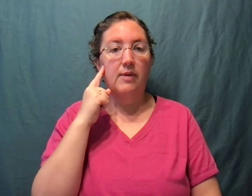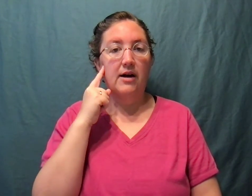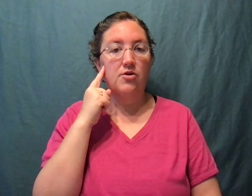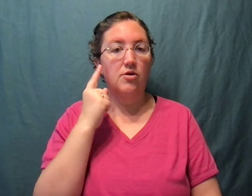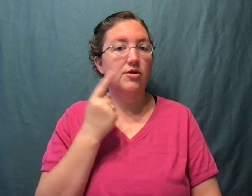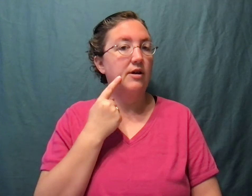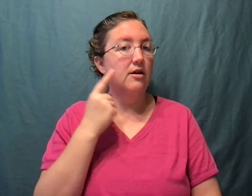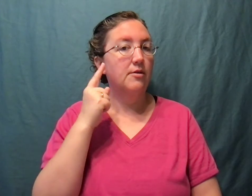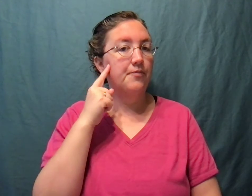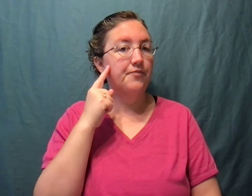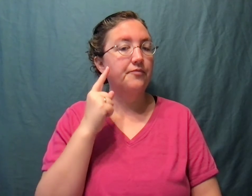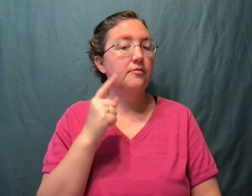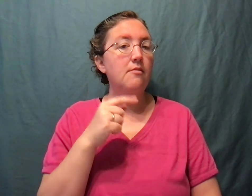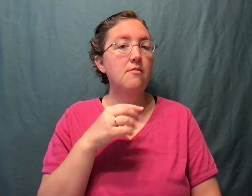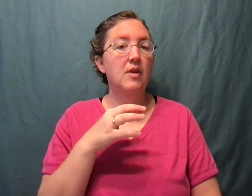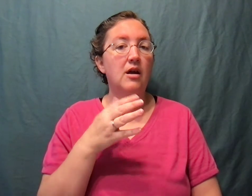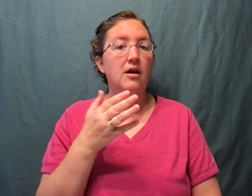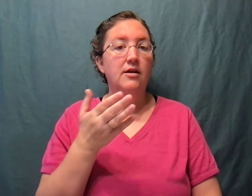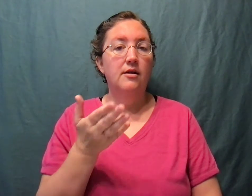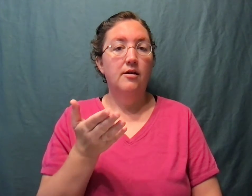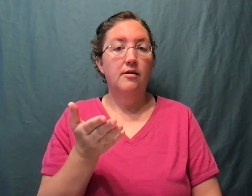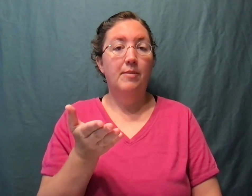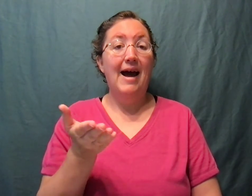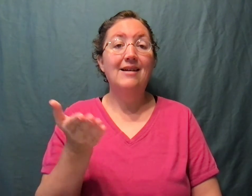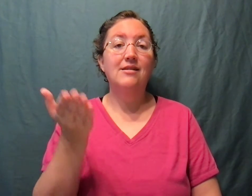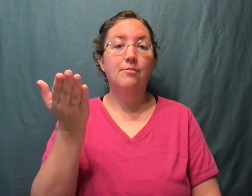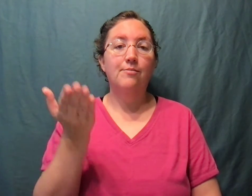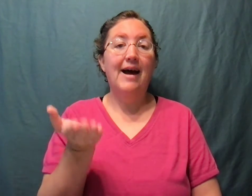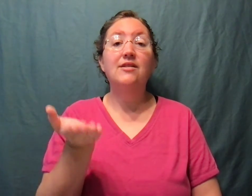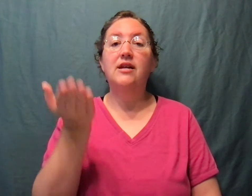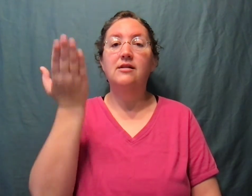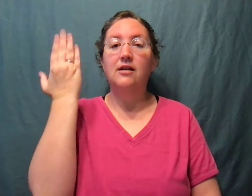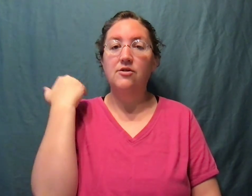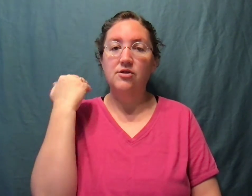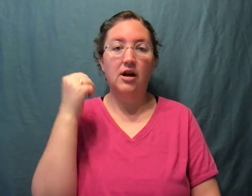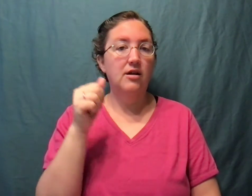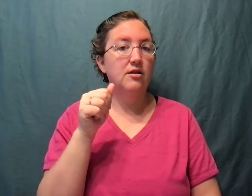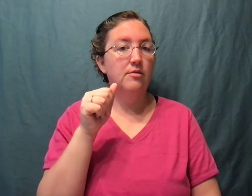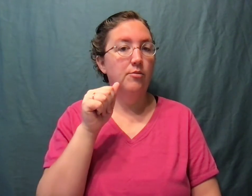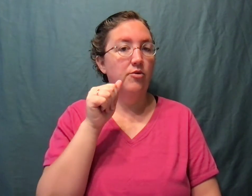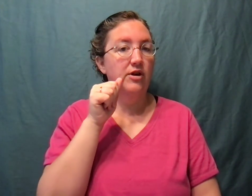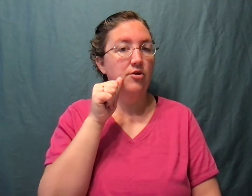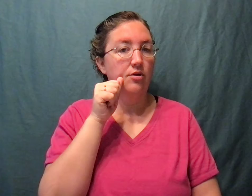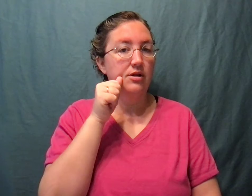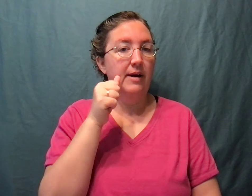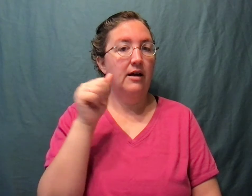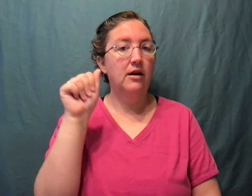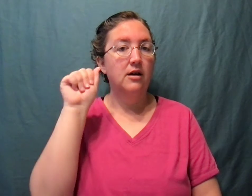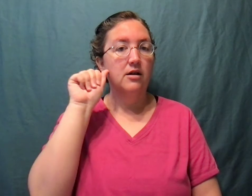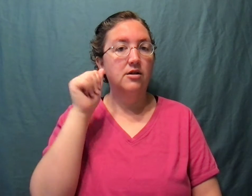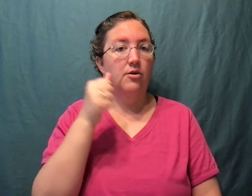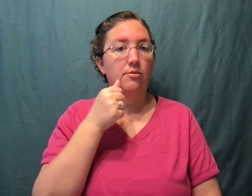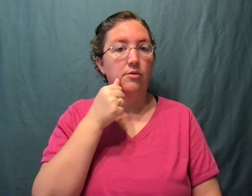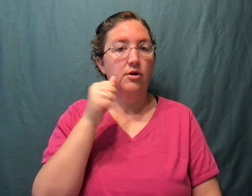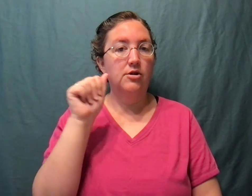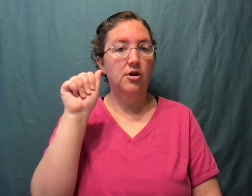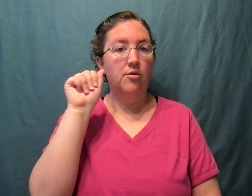back towards your ear. The past tense signs are signed moving towards the back. So you can start with